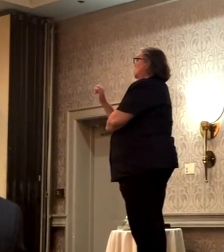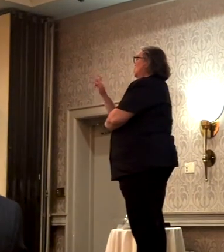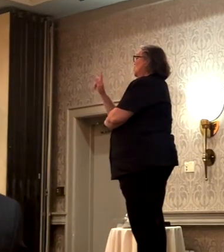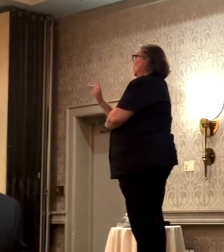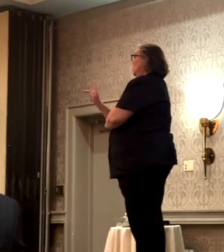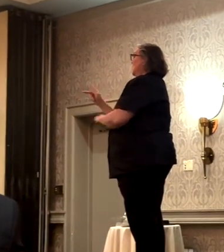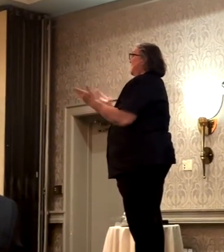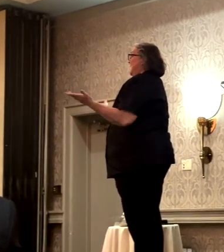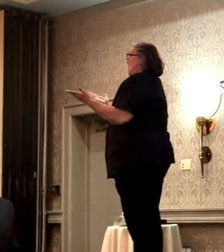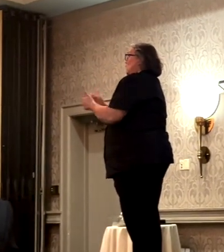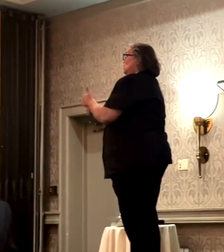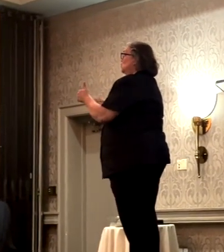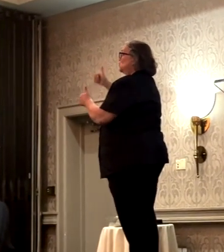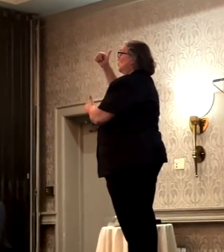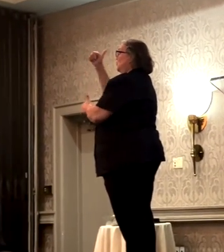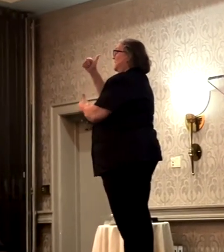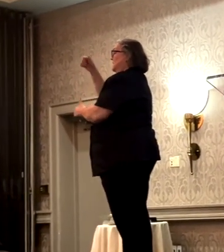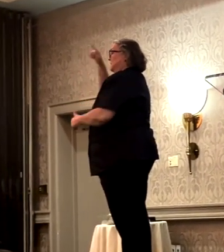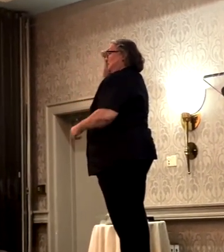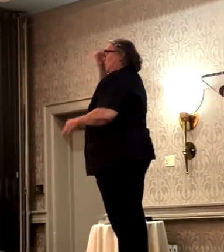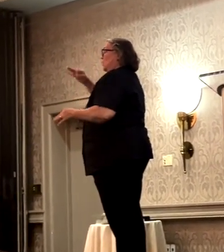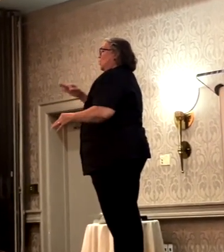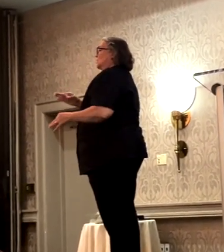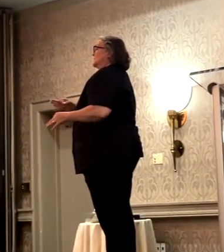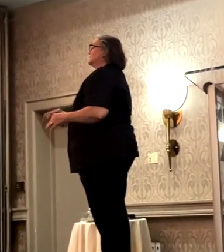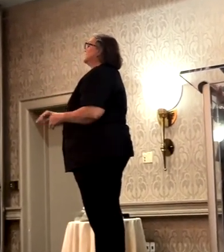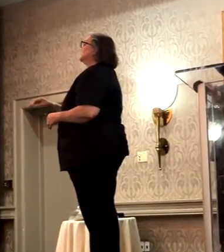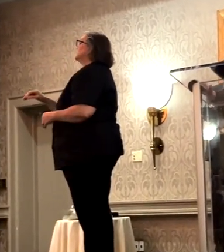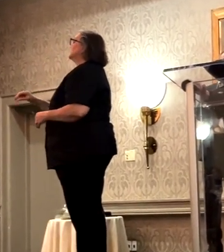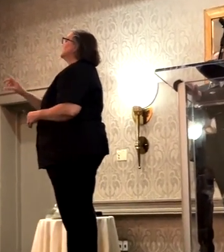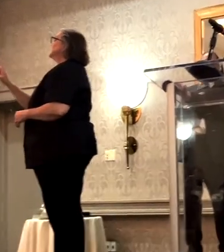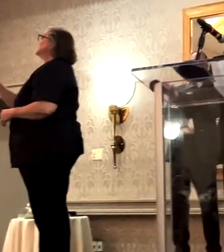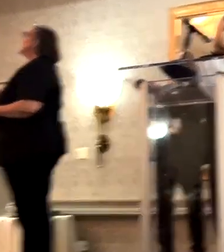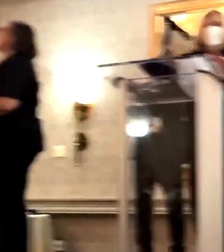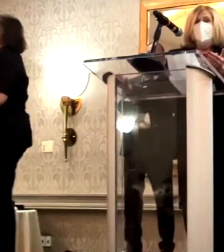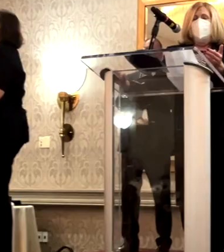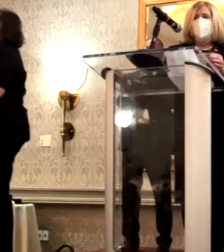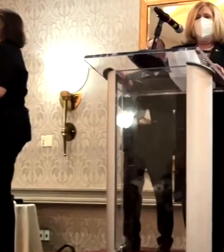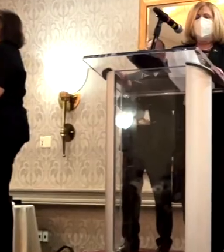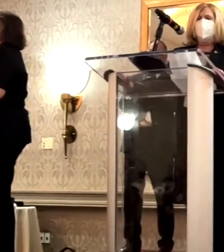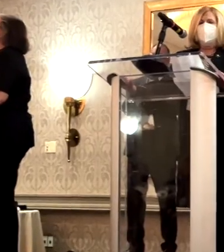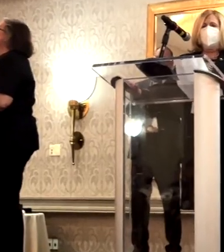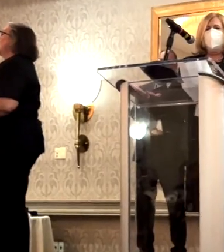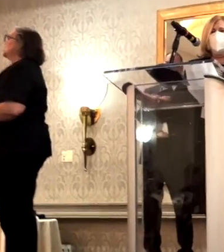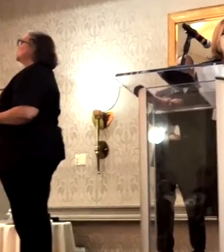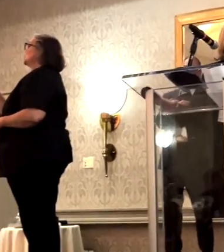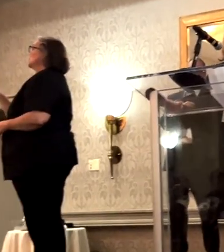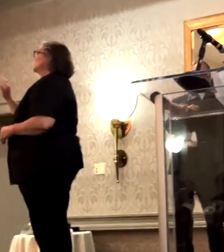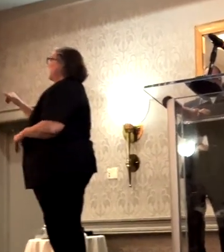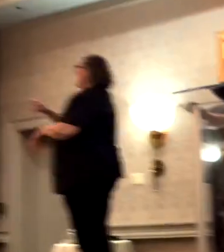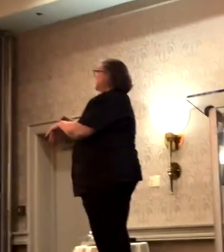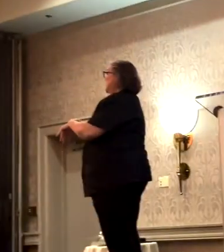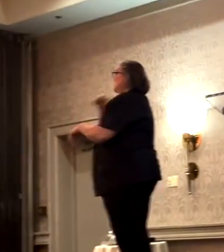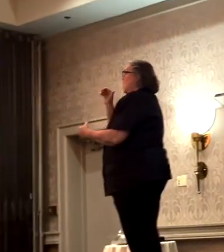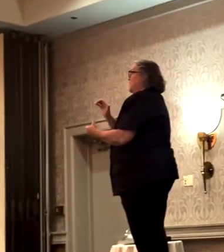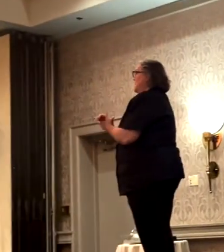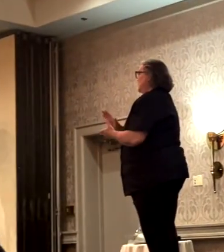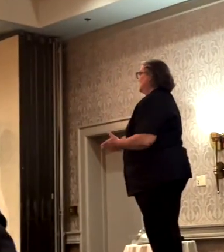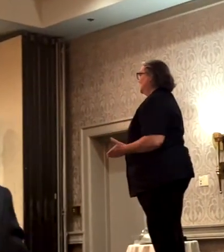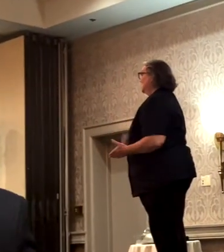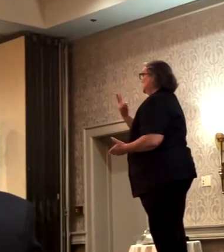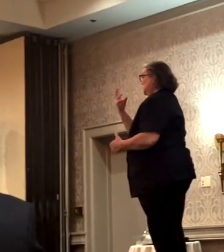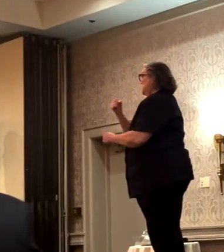of the Supreme Court, Deb Saunders, who was Deb Neff when she clerked with me for 2 years